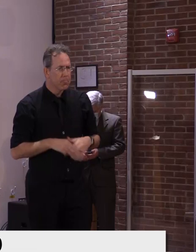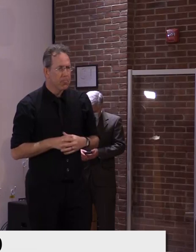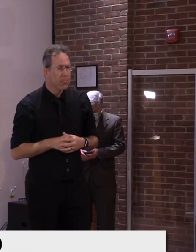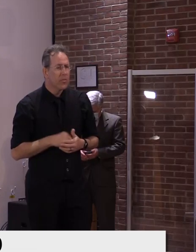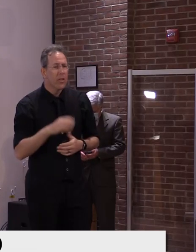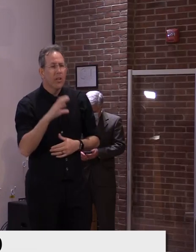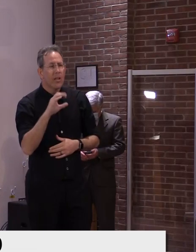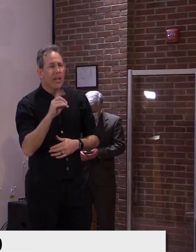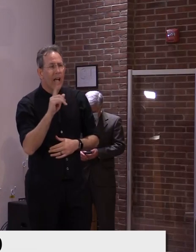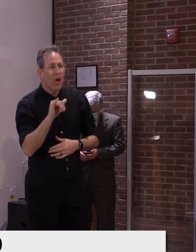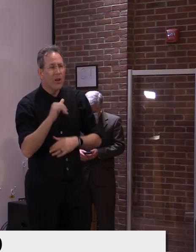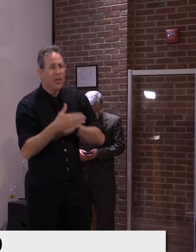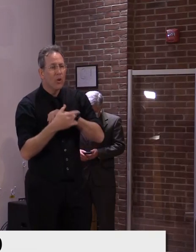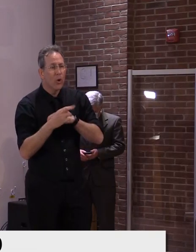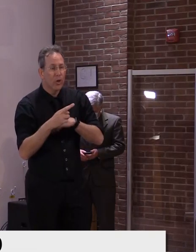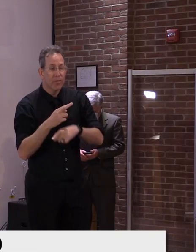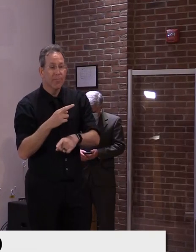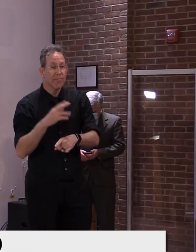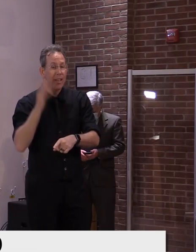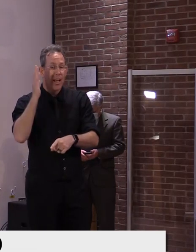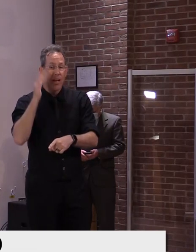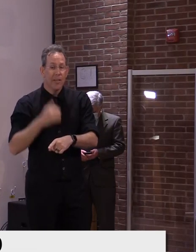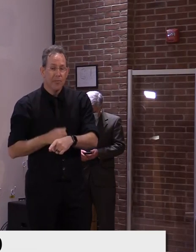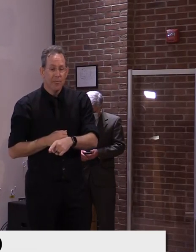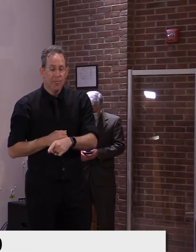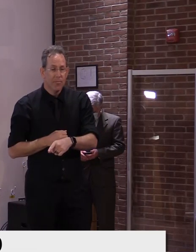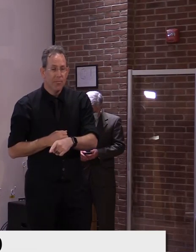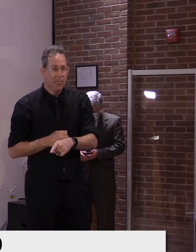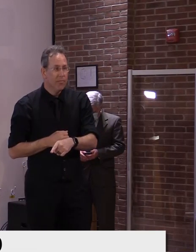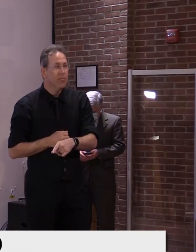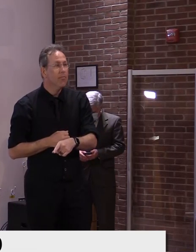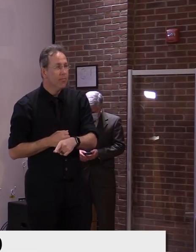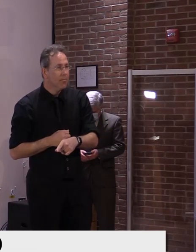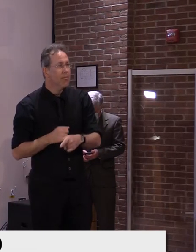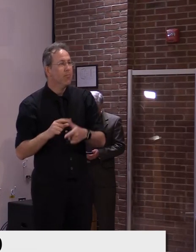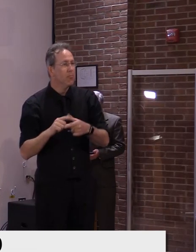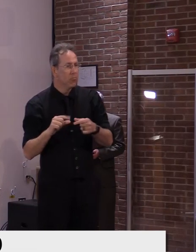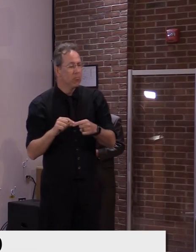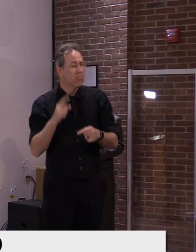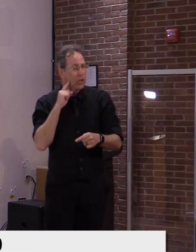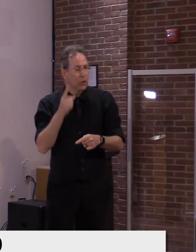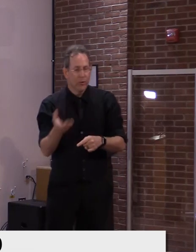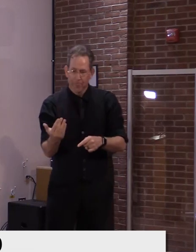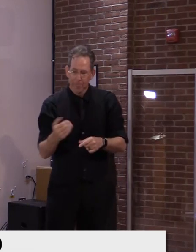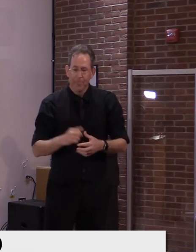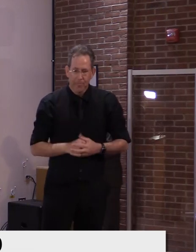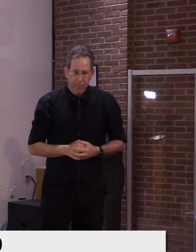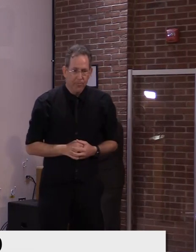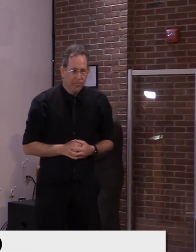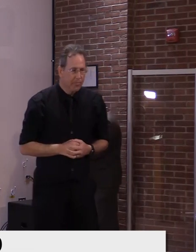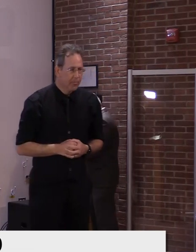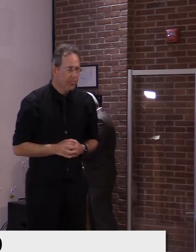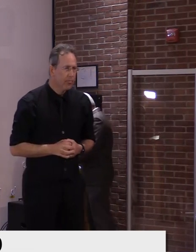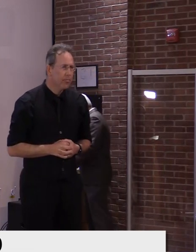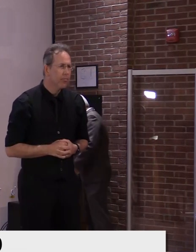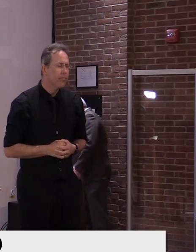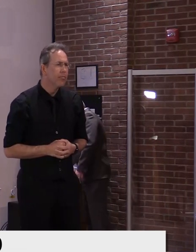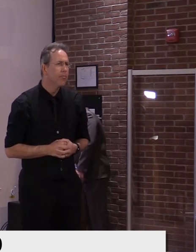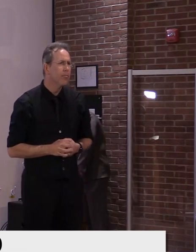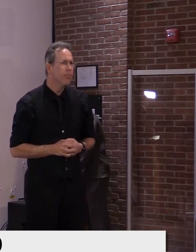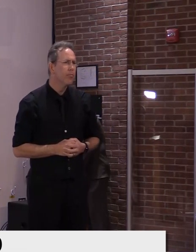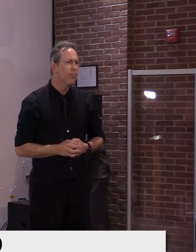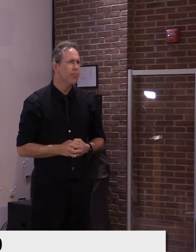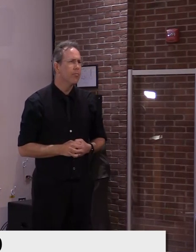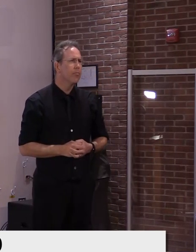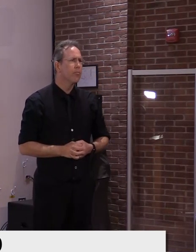Good afternoon, Governor. Can you hear me? We can now, yes. Okay, sorry.